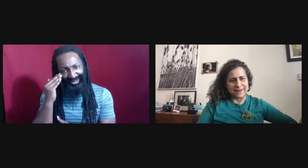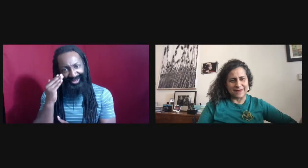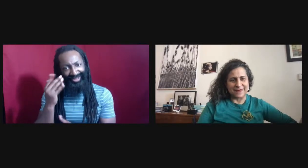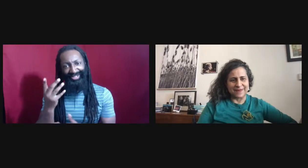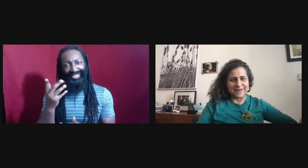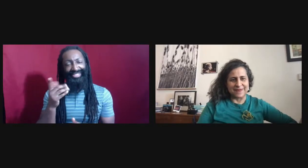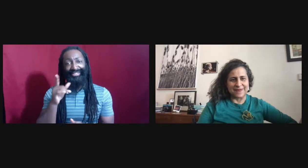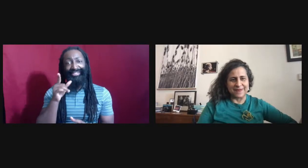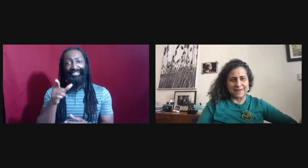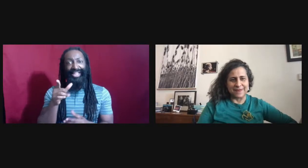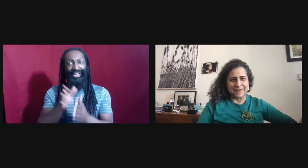Wow.